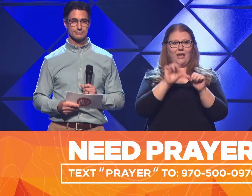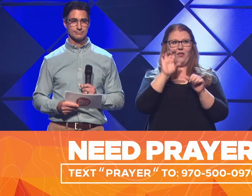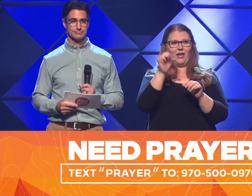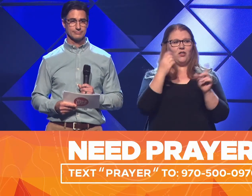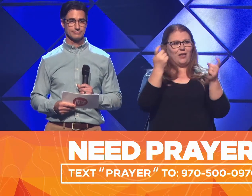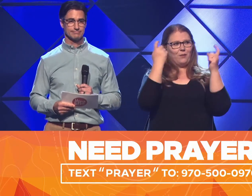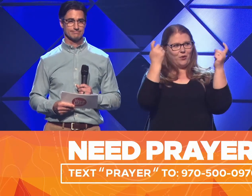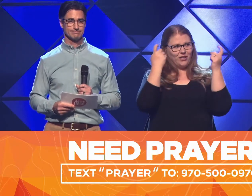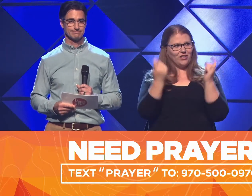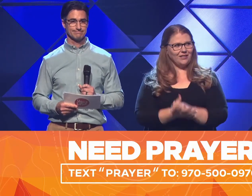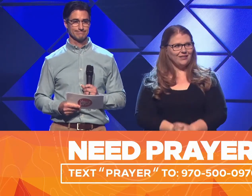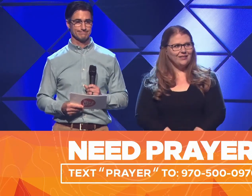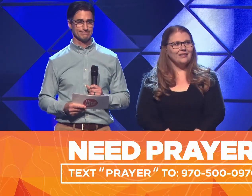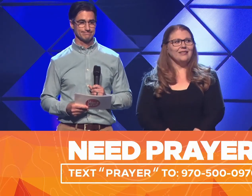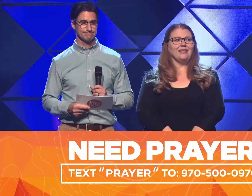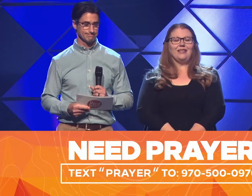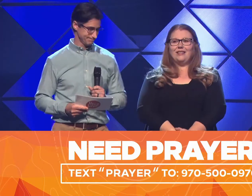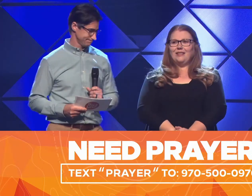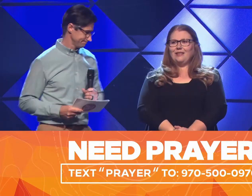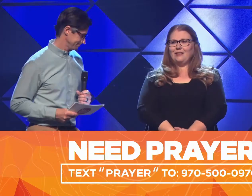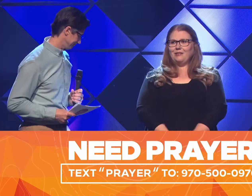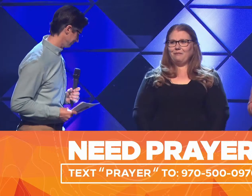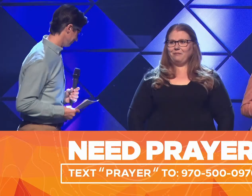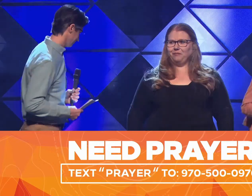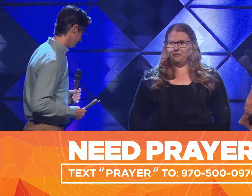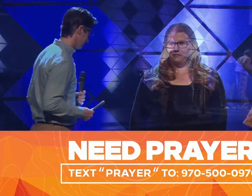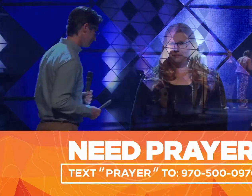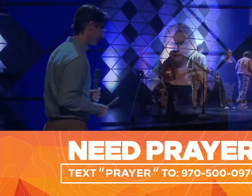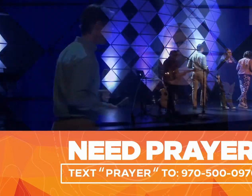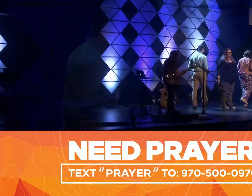Easter celebration.